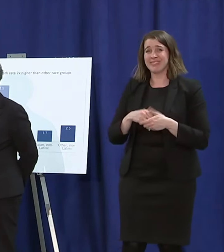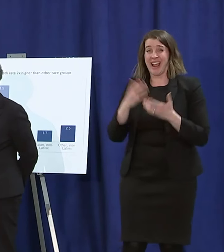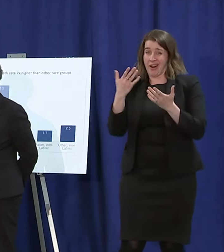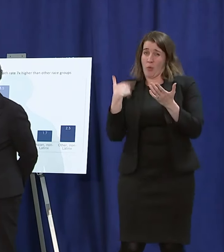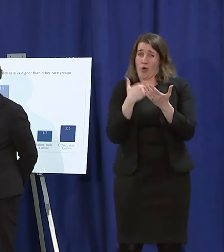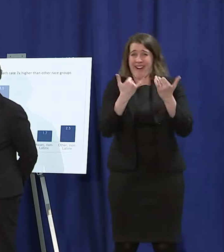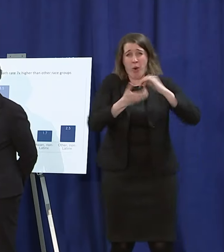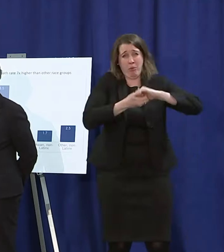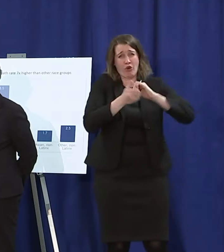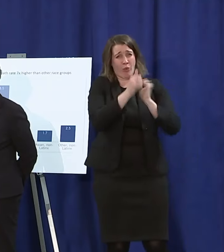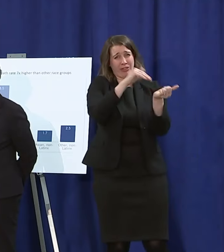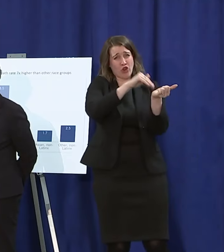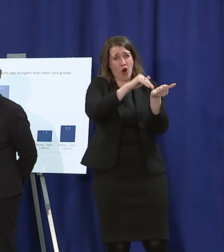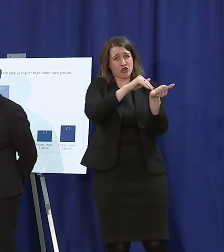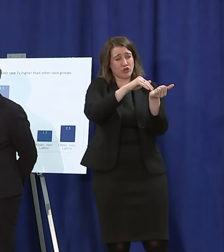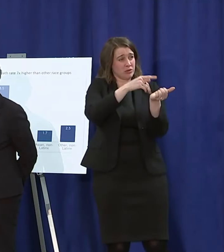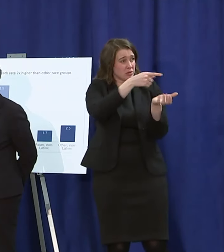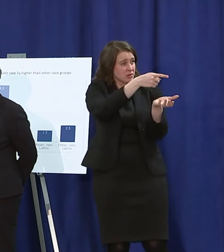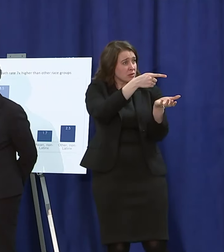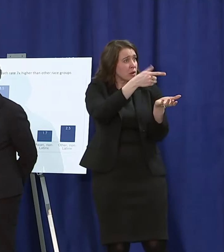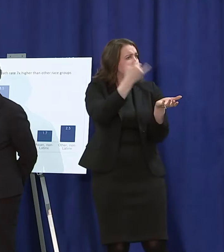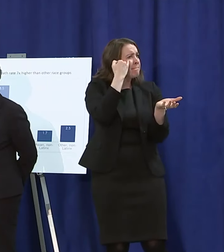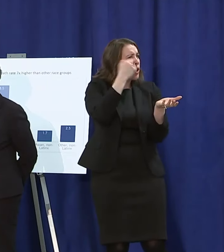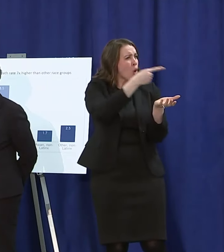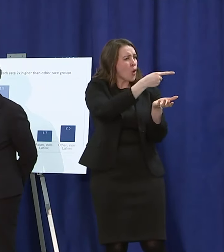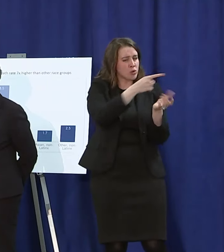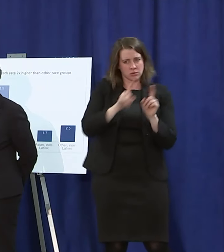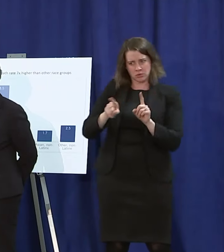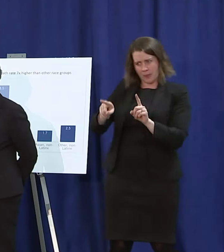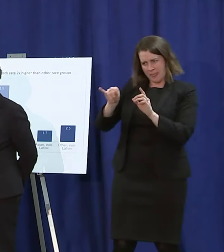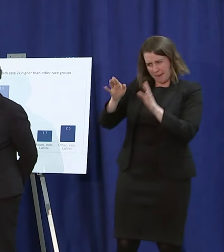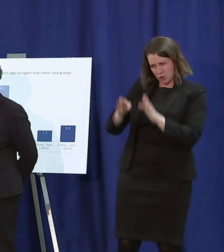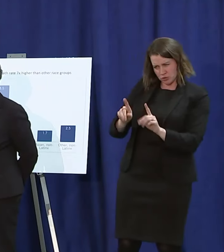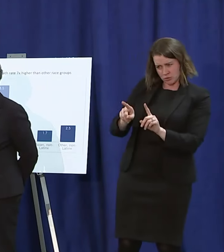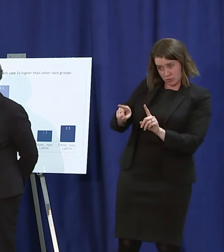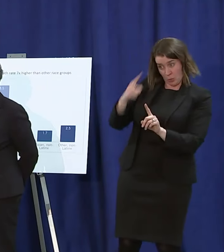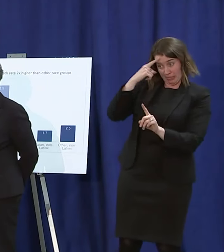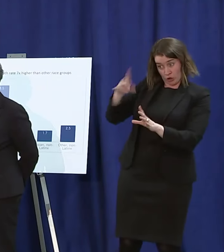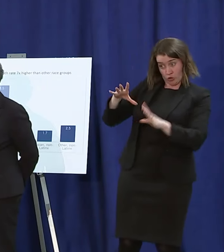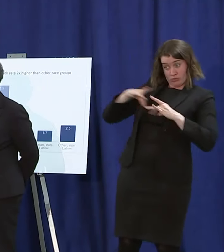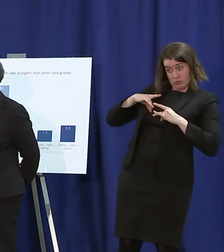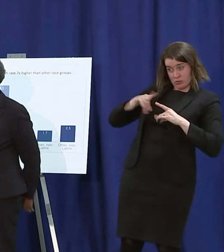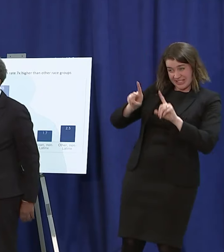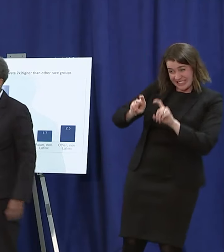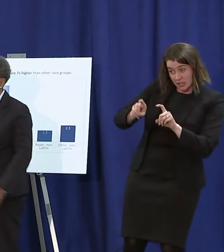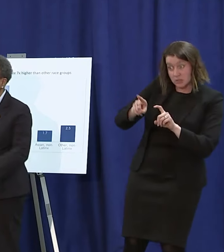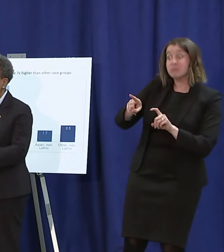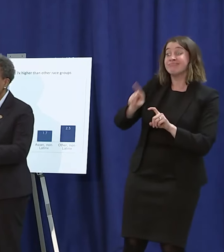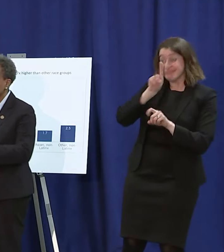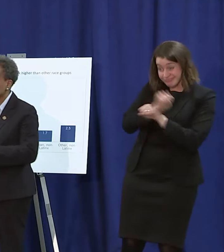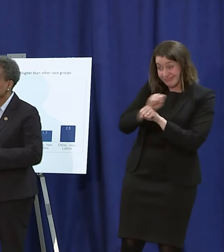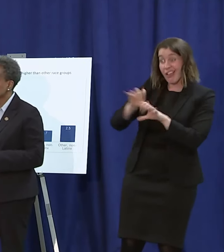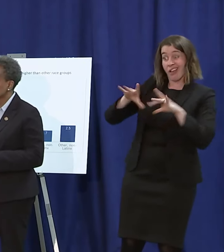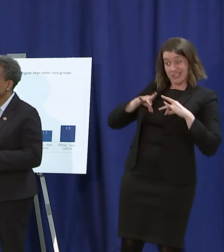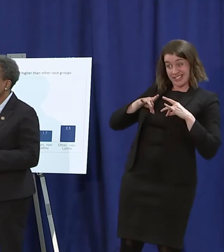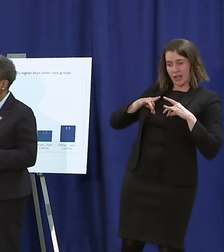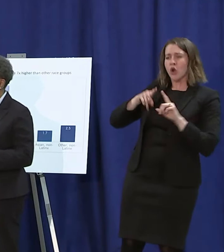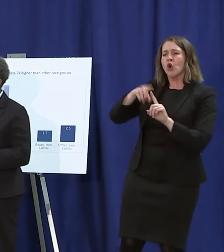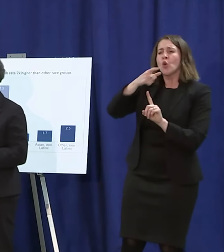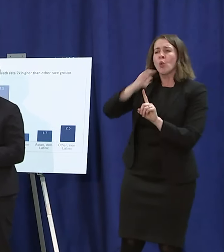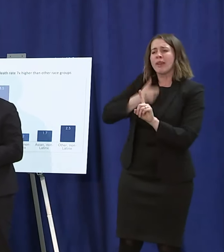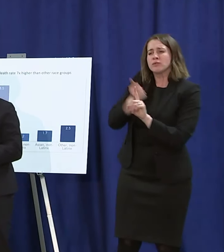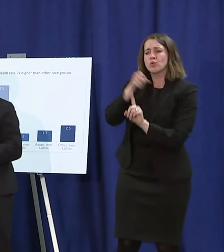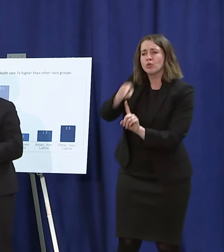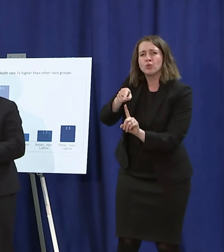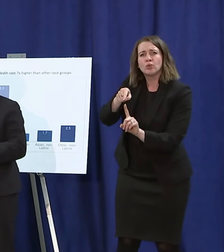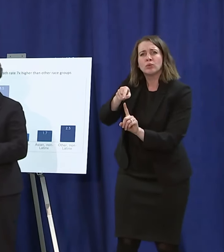are. So when people are being tested and they're being sent home, who's at home? Who do you live with? Have they been tested? Who else is at home? Those are